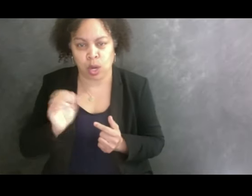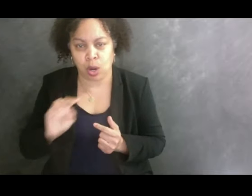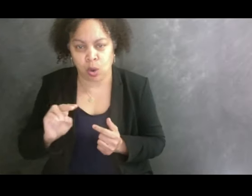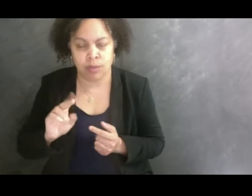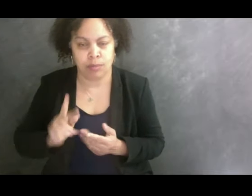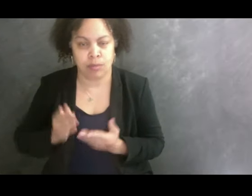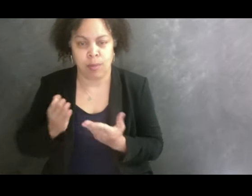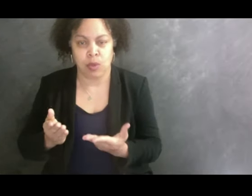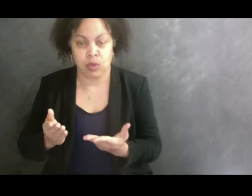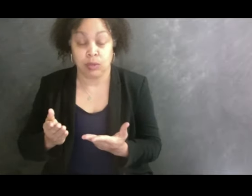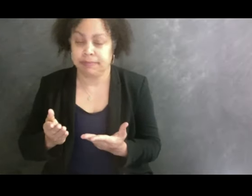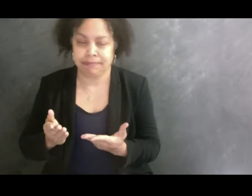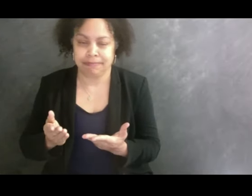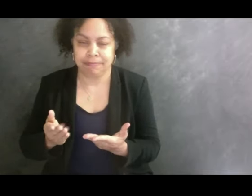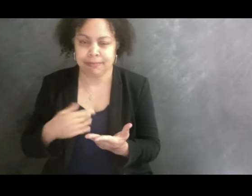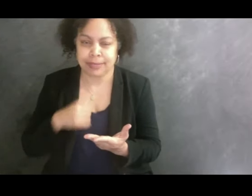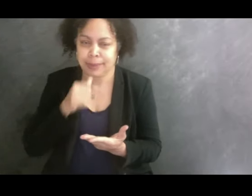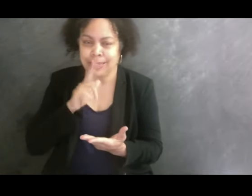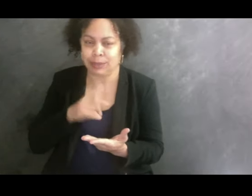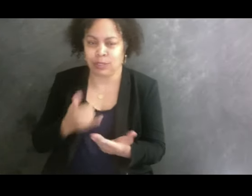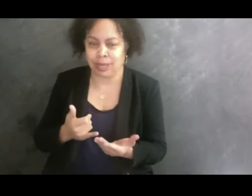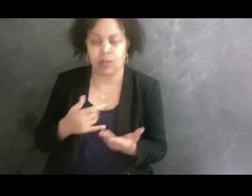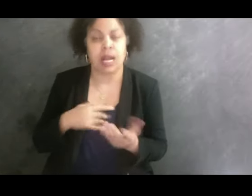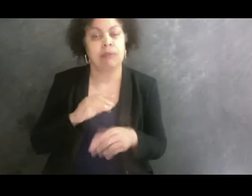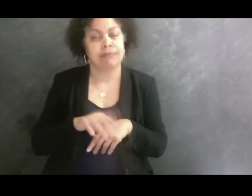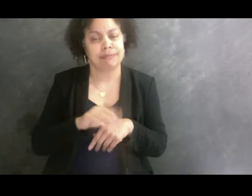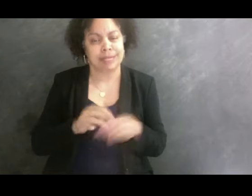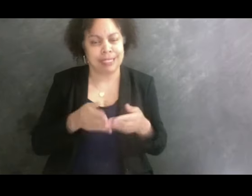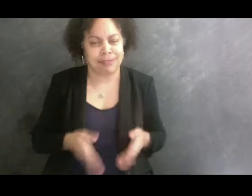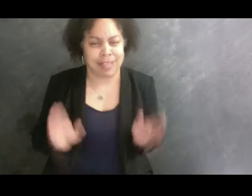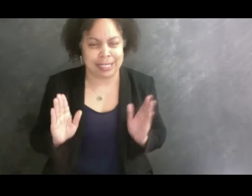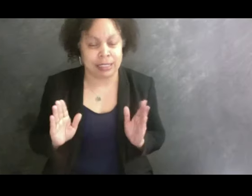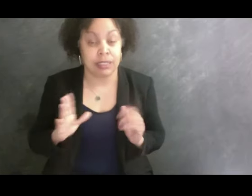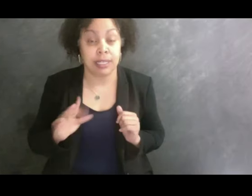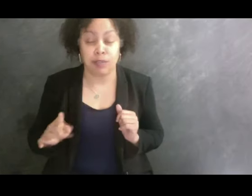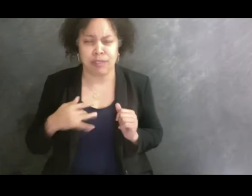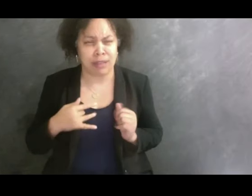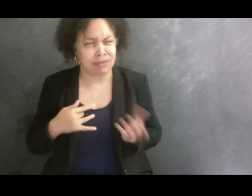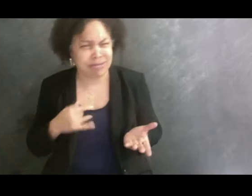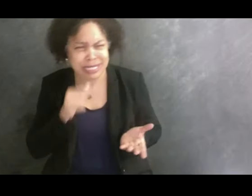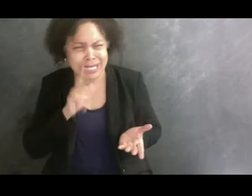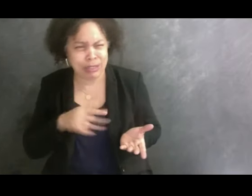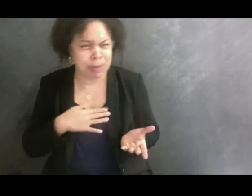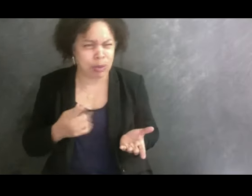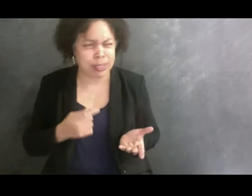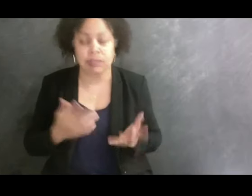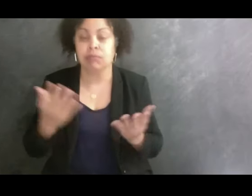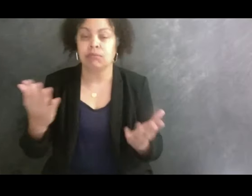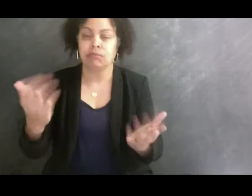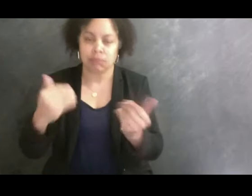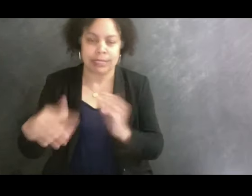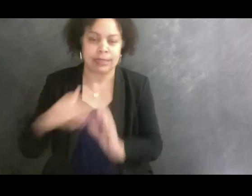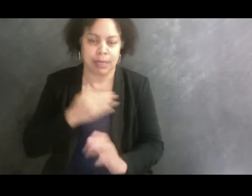not answered in the more general advice I'm giving, to please email us and we'll try and help answer your question as best as possible.